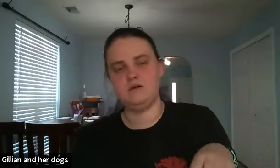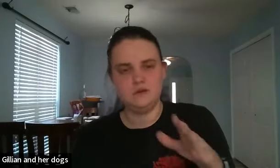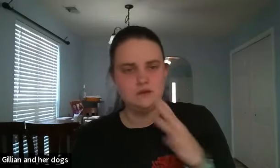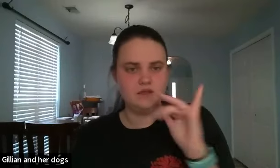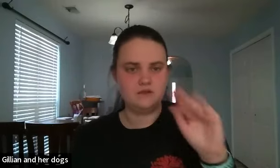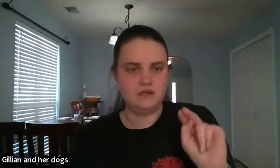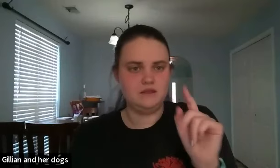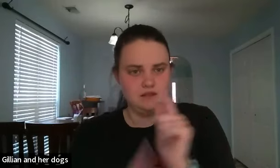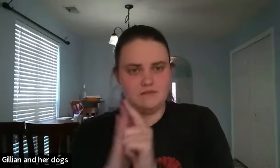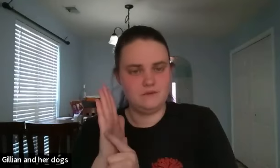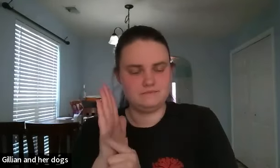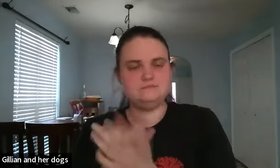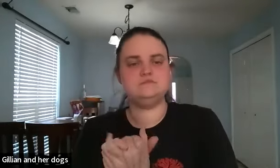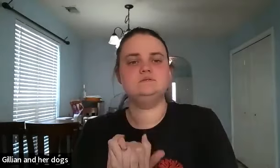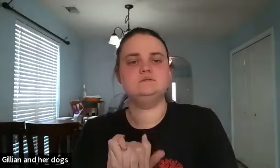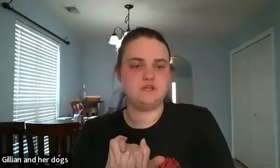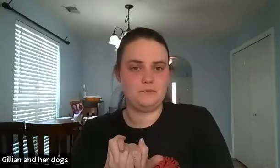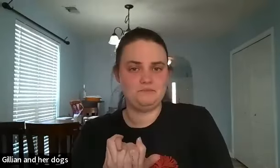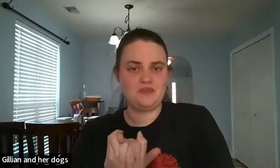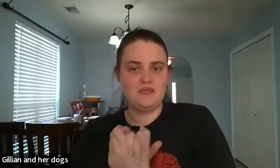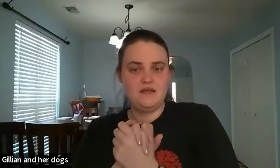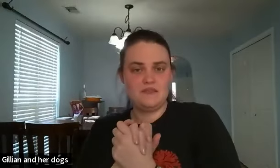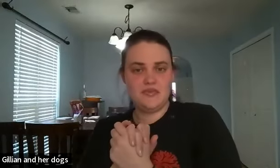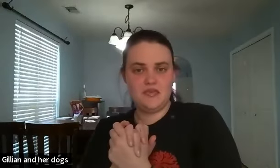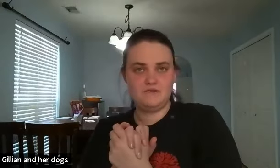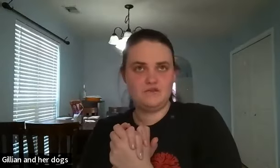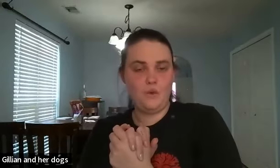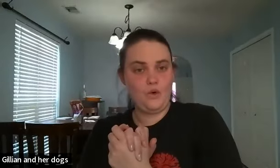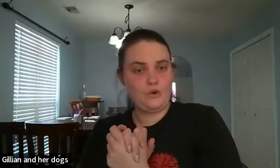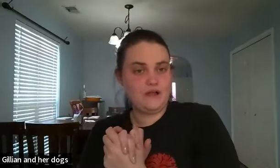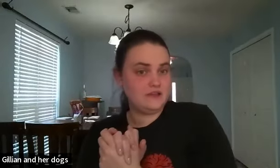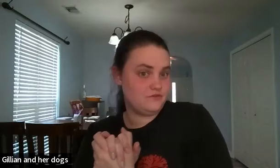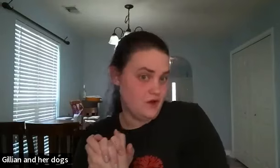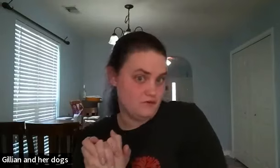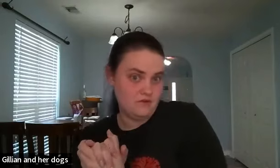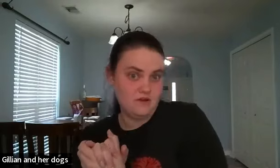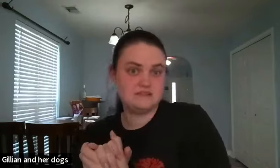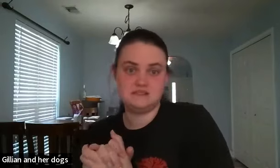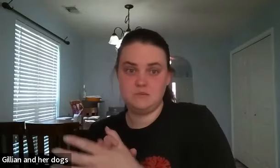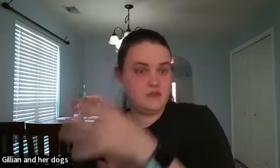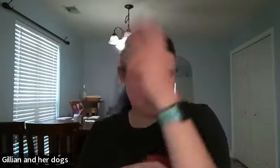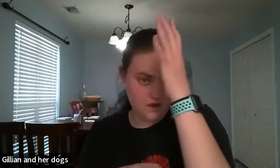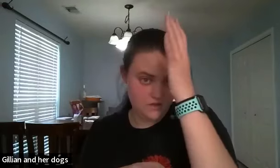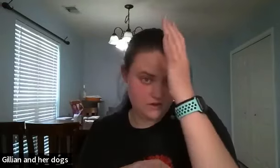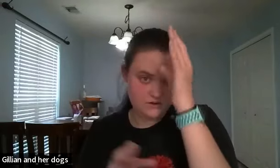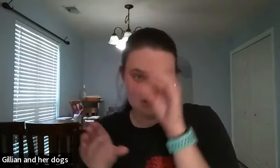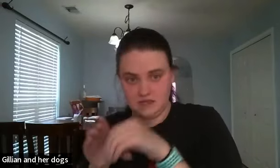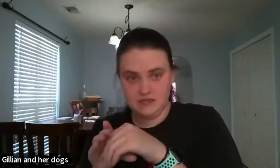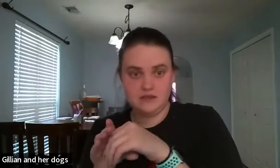oh, mother-in-law. So then for like your father-in-law, it's the same thing, father in